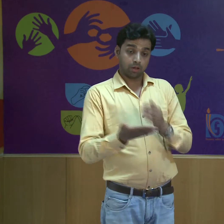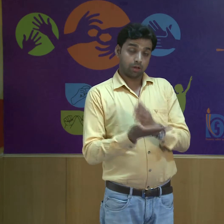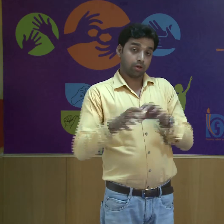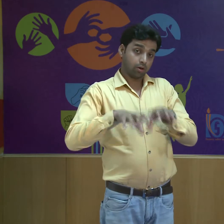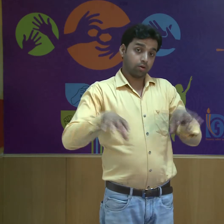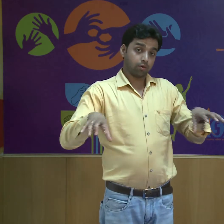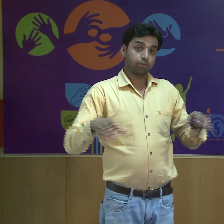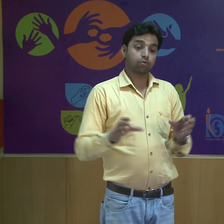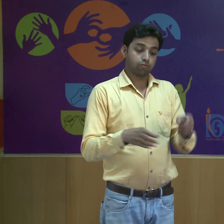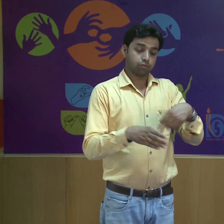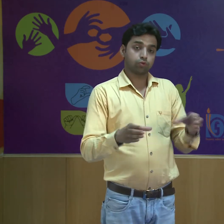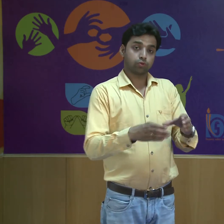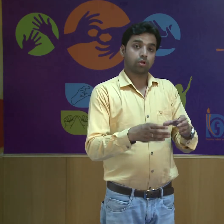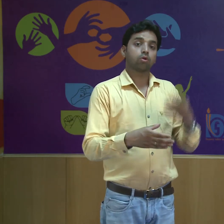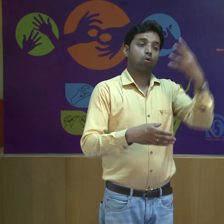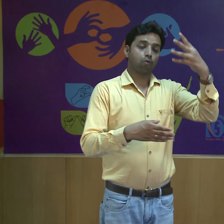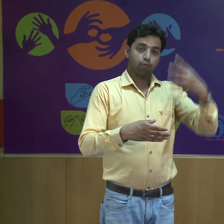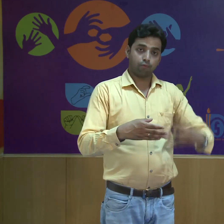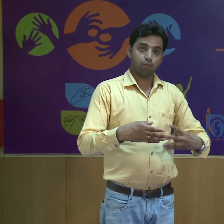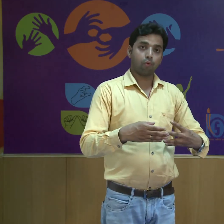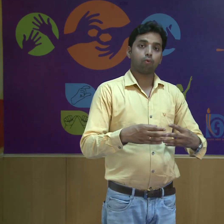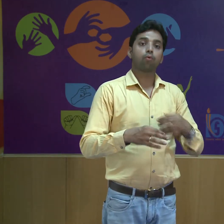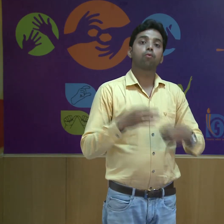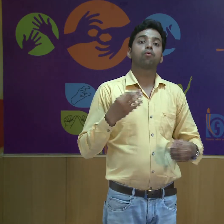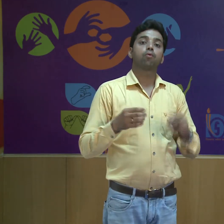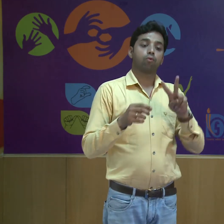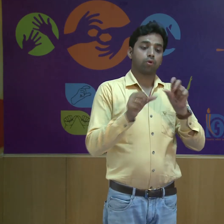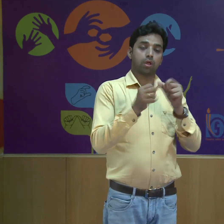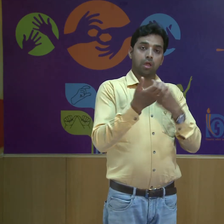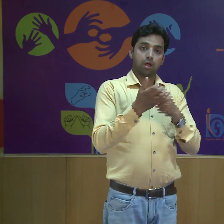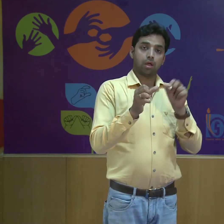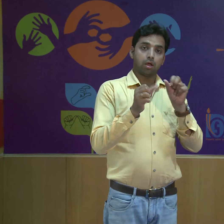division of society into 4 Varnas,